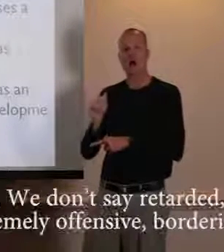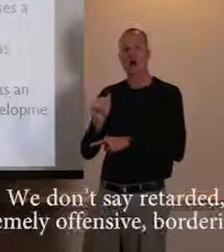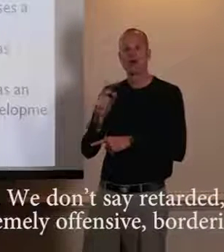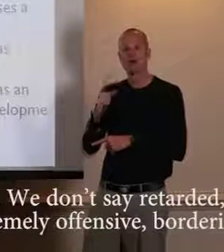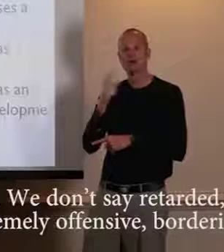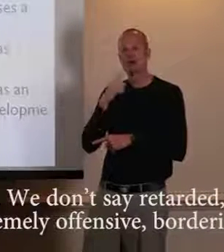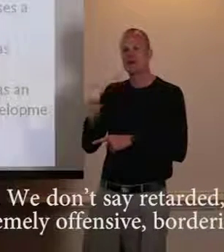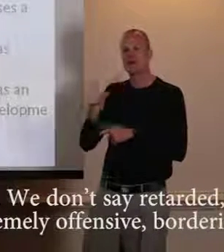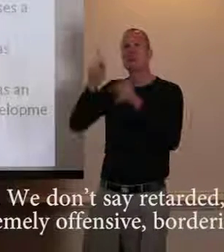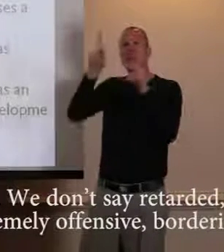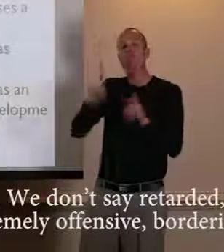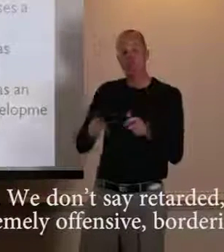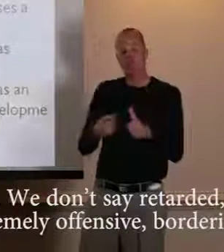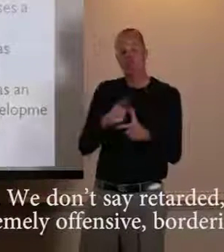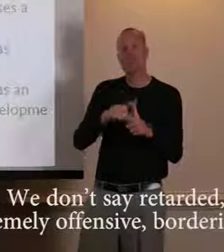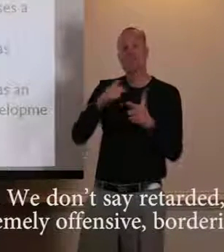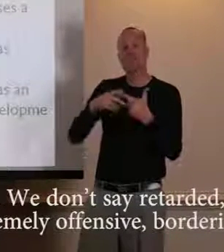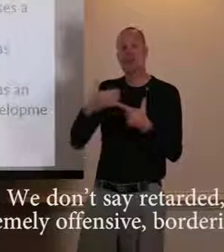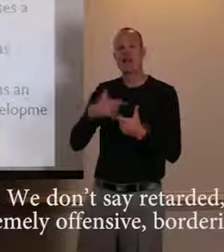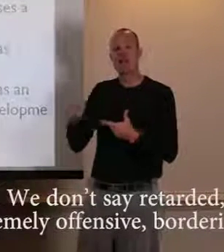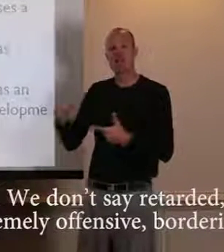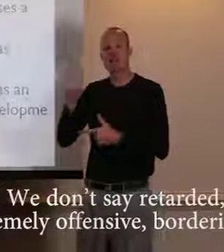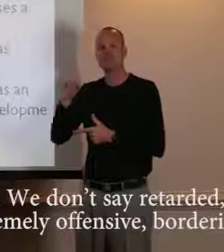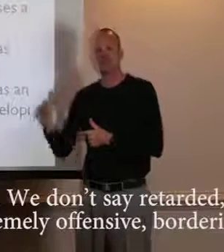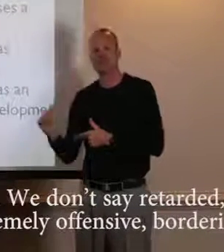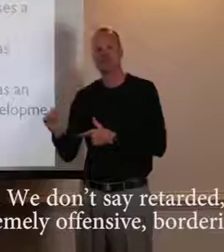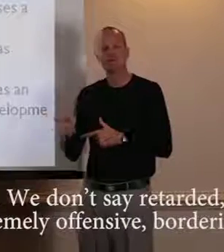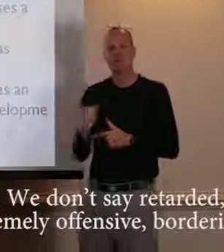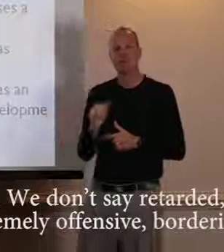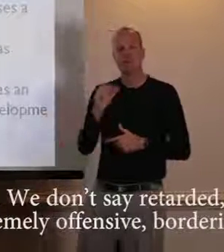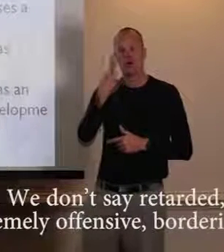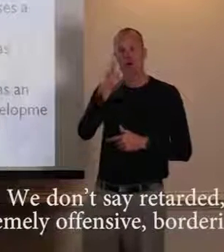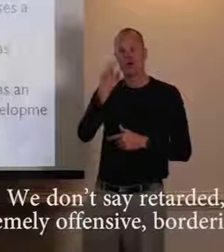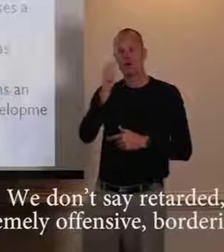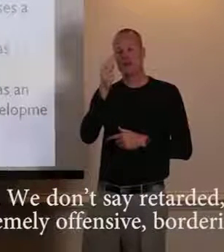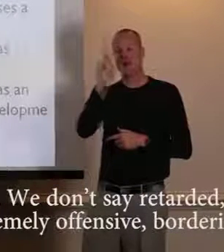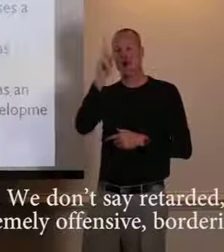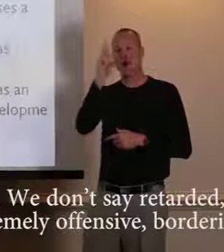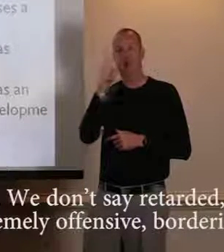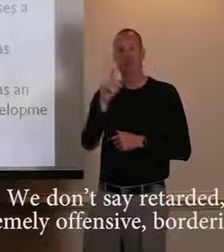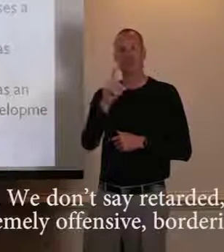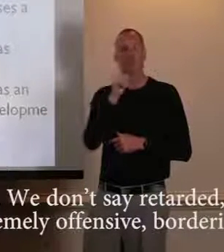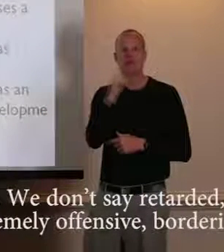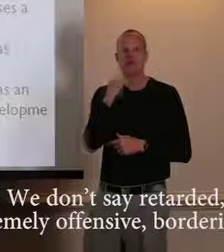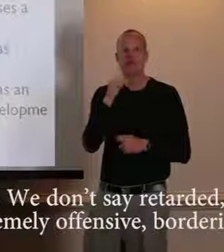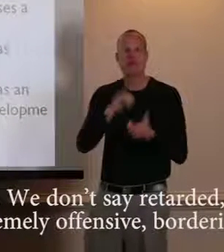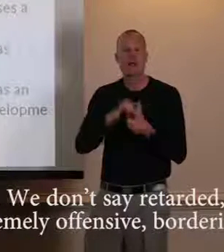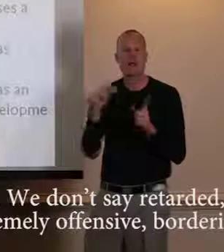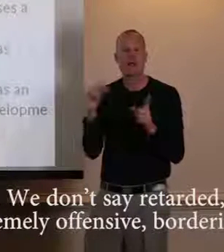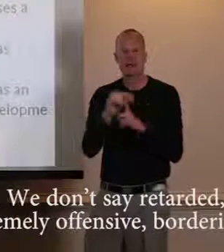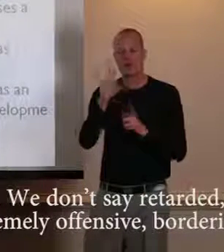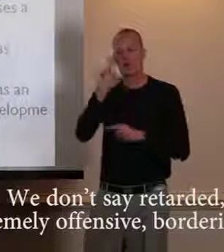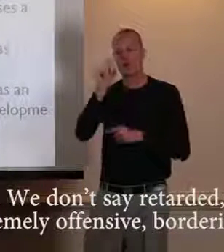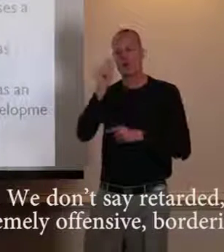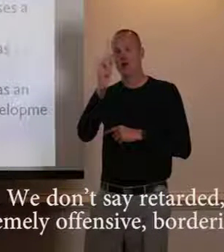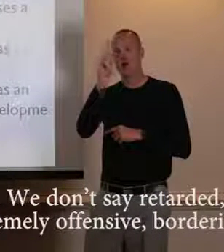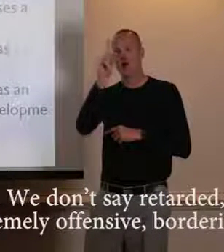many pieces of her. Retarded. We don't say retarded ever, period. Retarded is